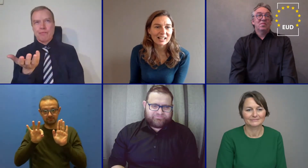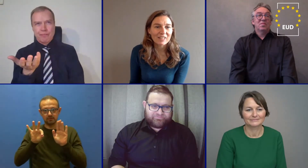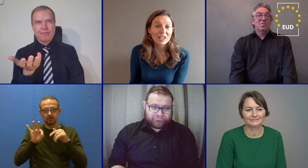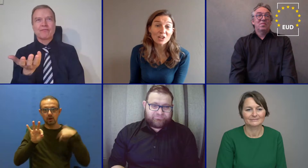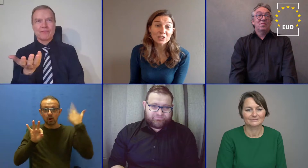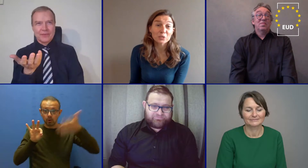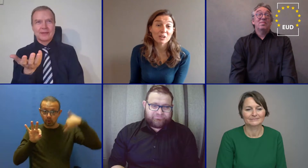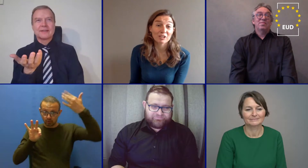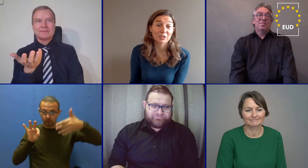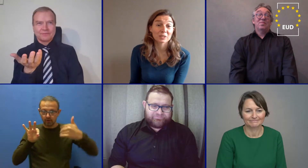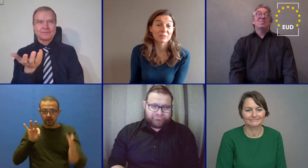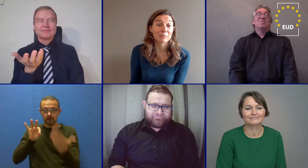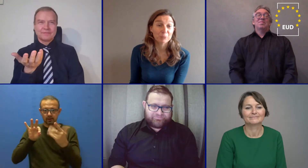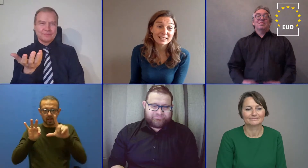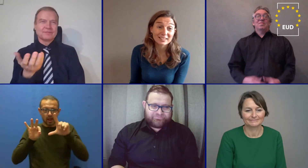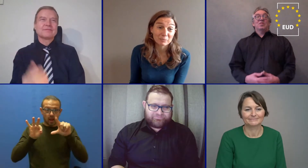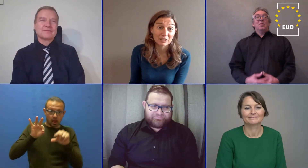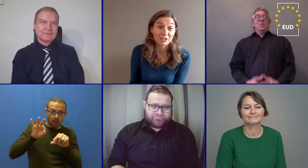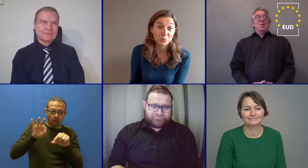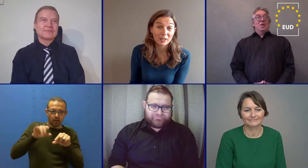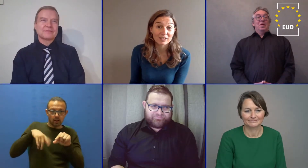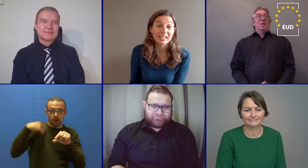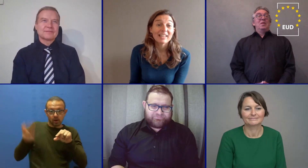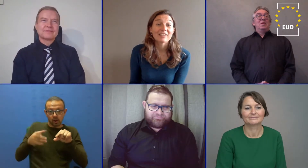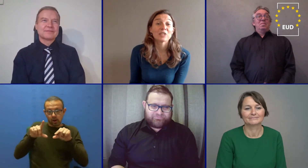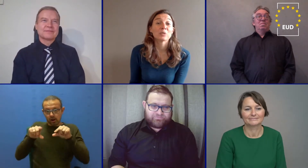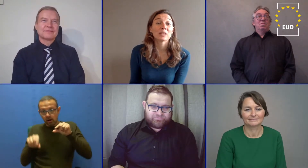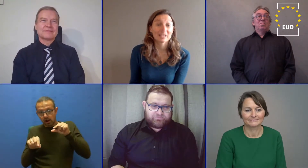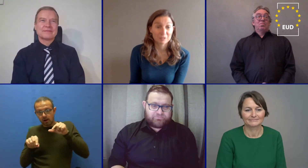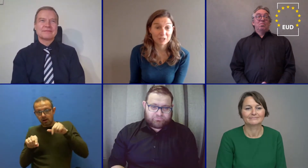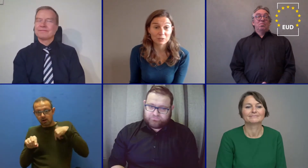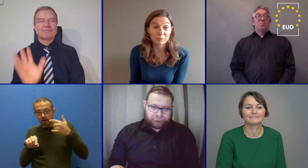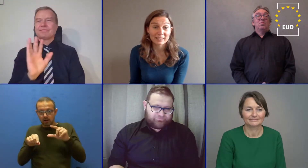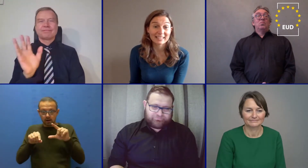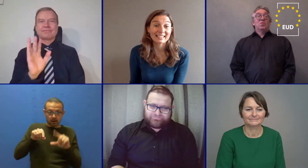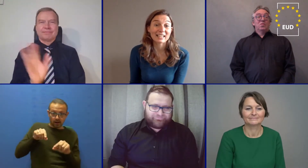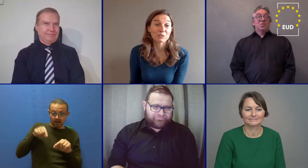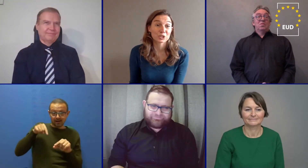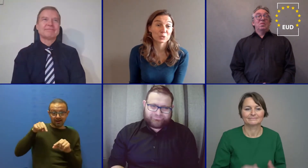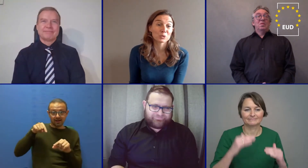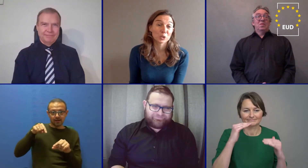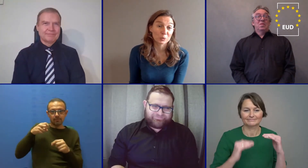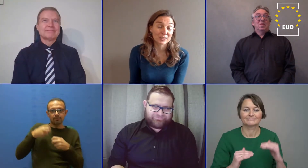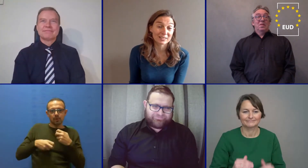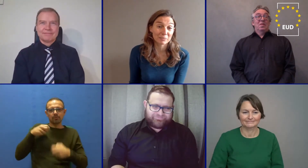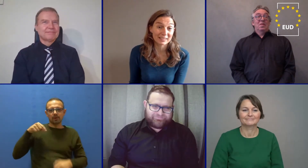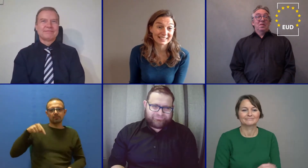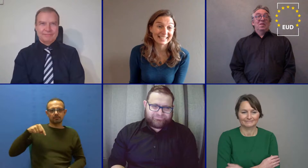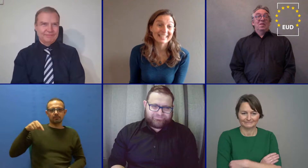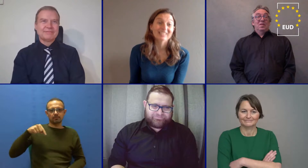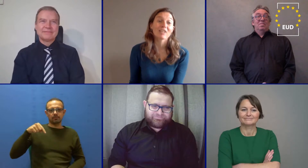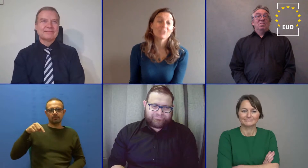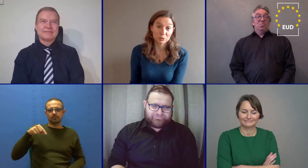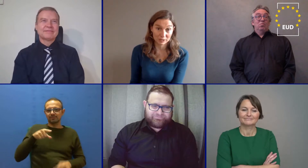they will sometimes price compare as well. They will ask for different bids and they will choose the lowest bid, and that's also an